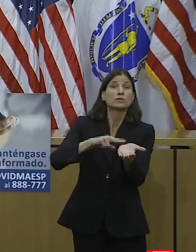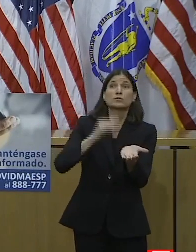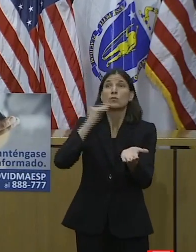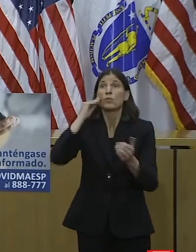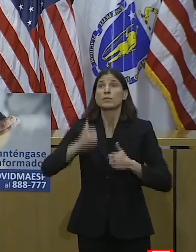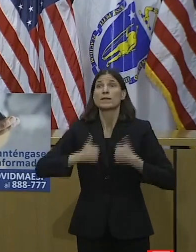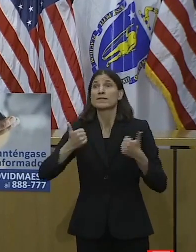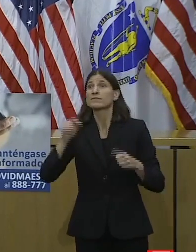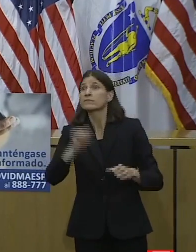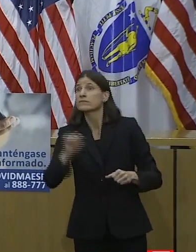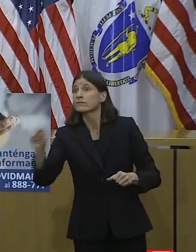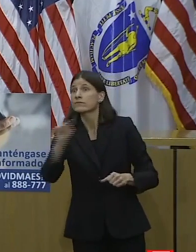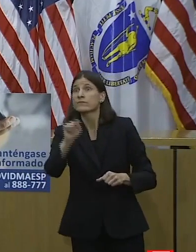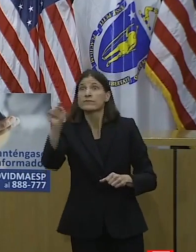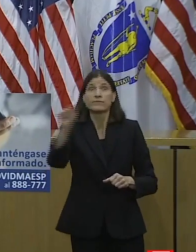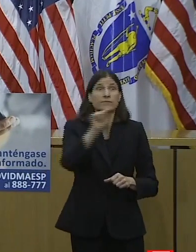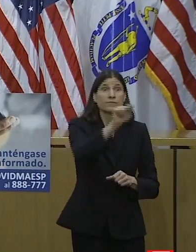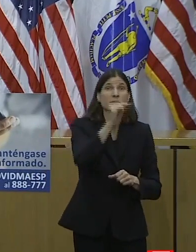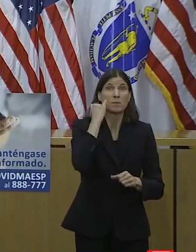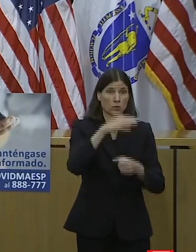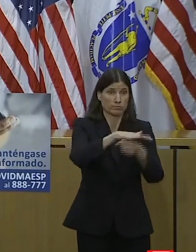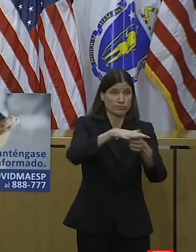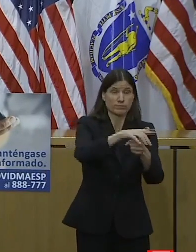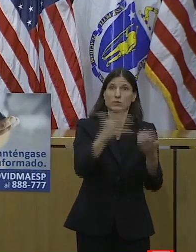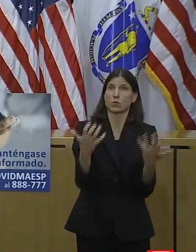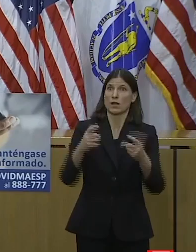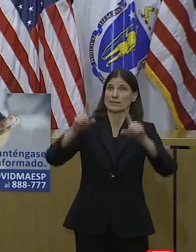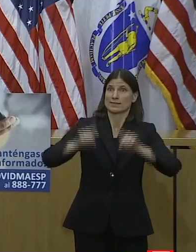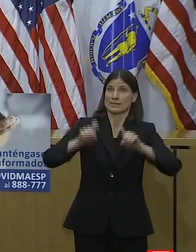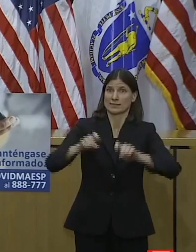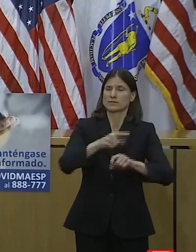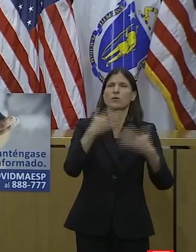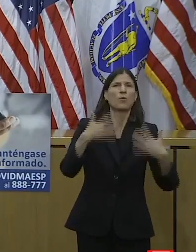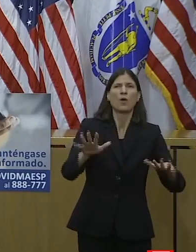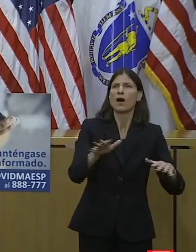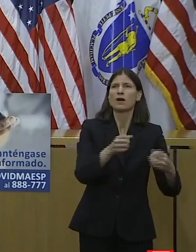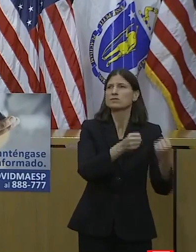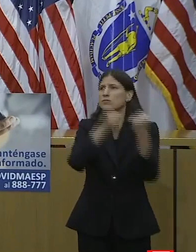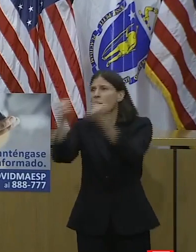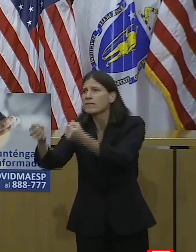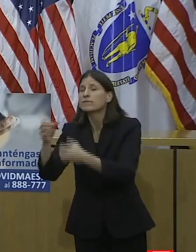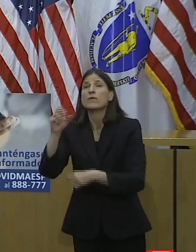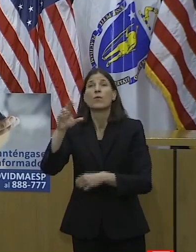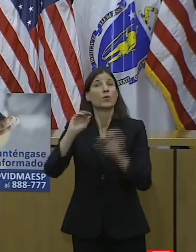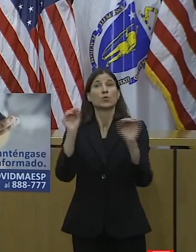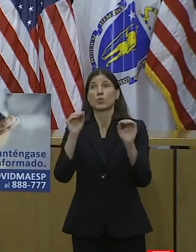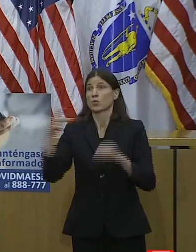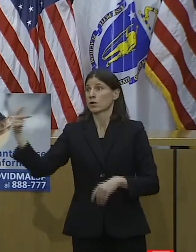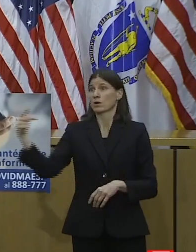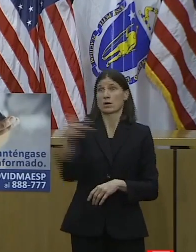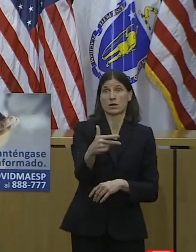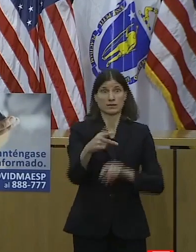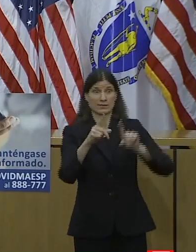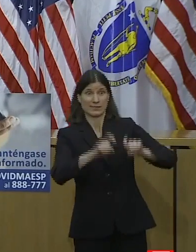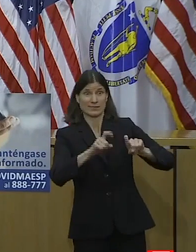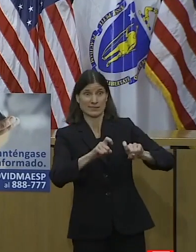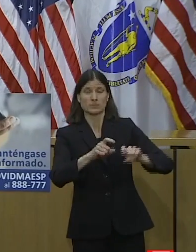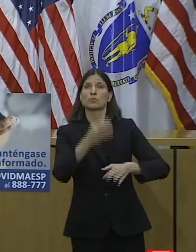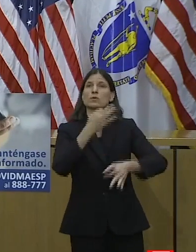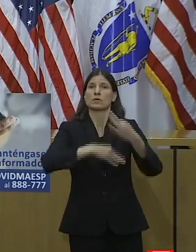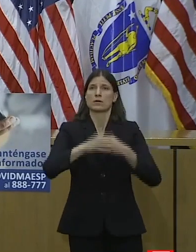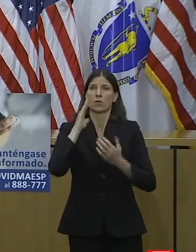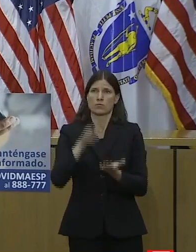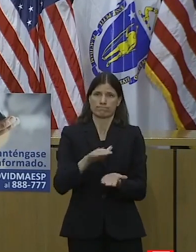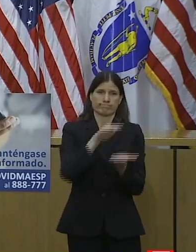their staff. Facilities can either get tested through the mobile testing program or they can conduct their own on-site testing